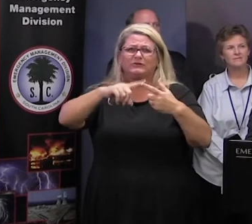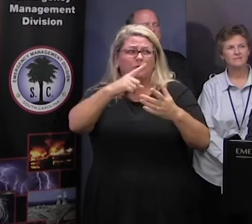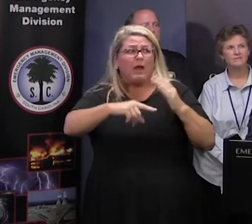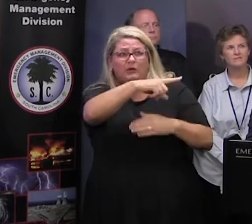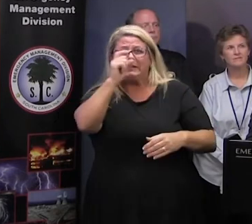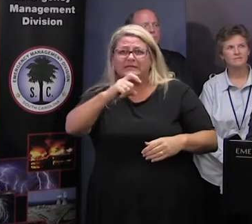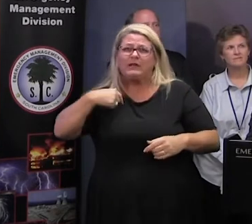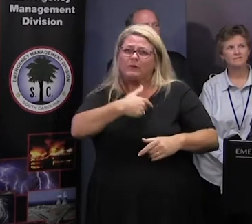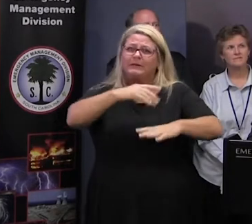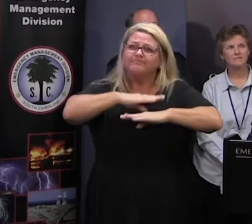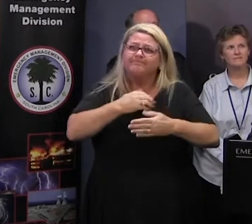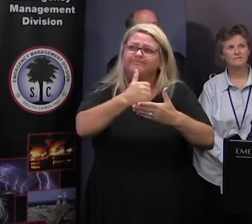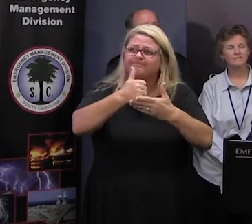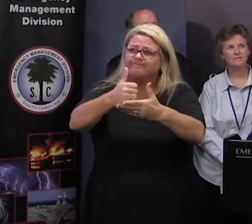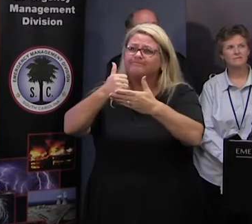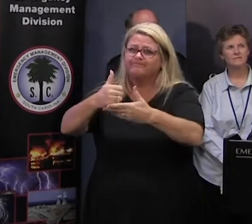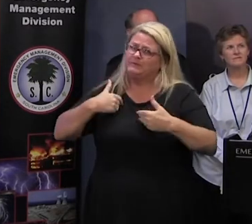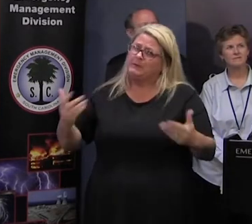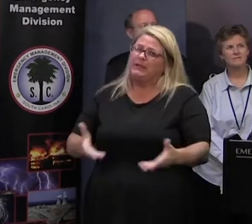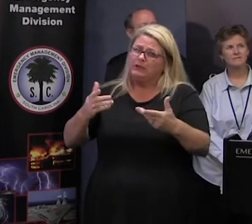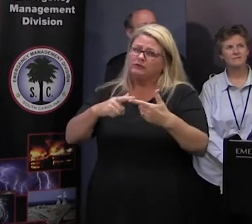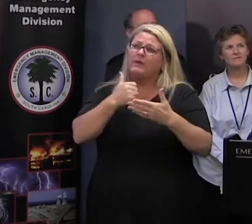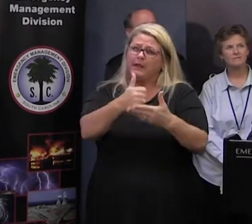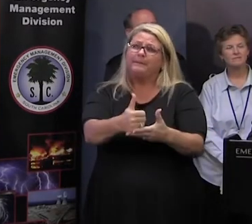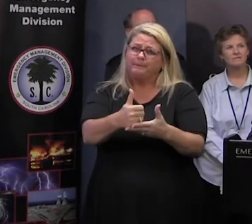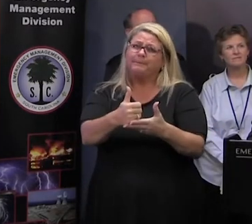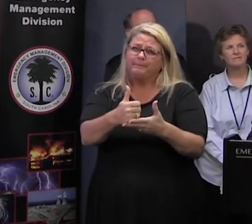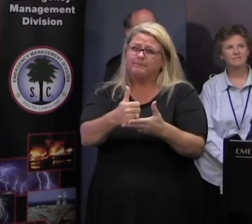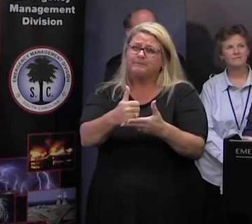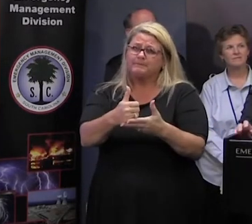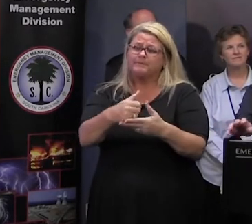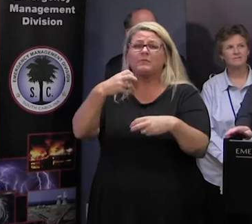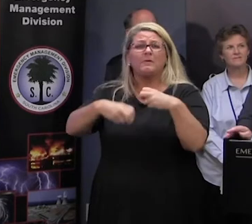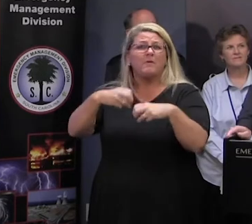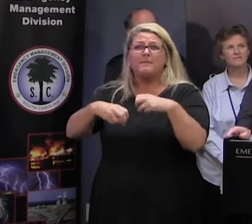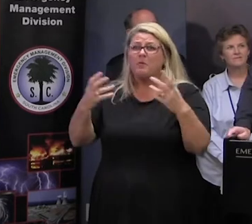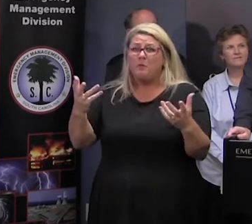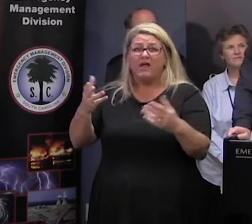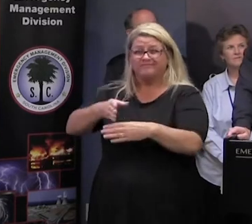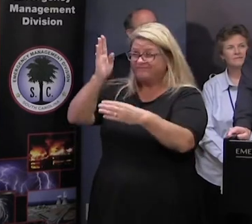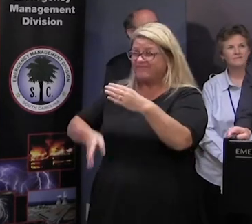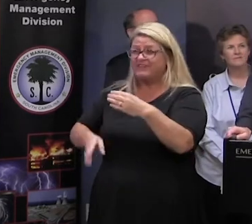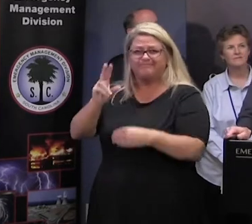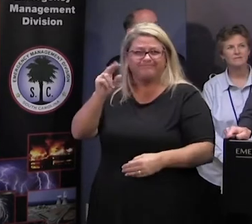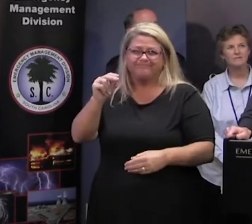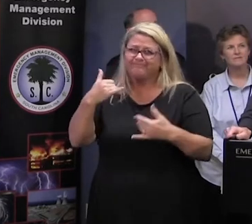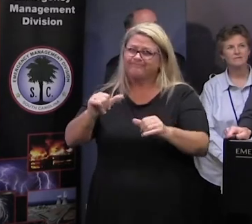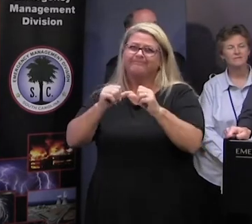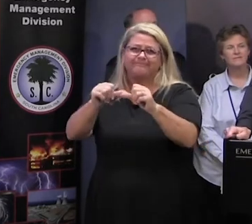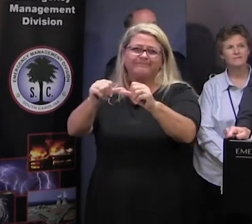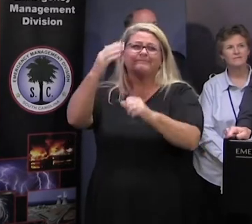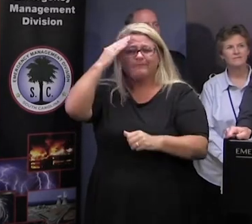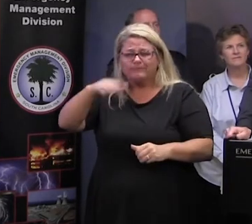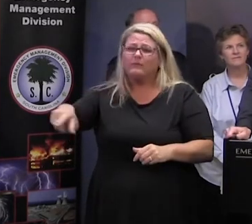on helping South Carolinians overcome this disaster. The problem is that the event is still ongoing, and it's going to be frustrating for many of